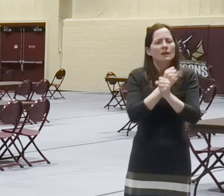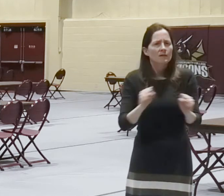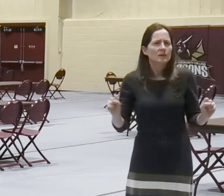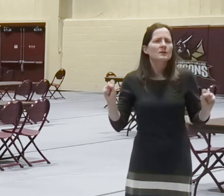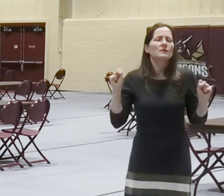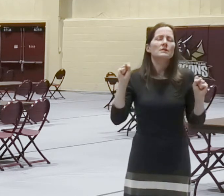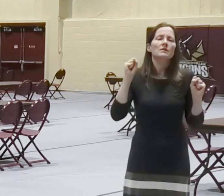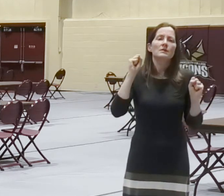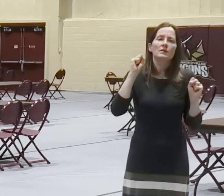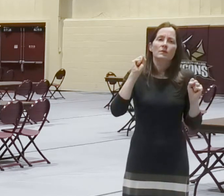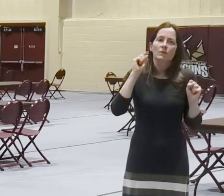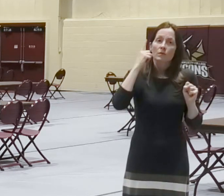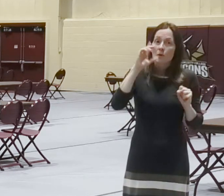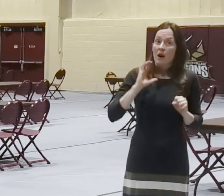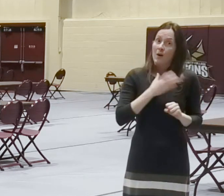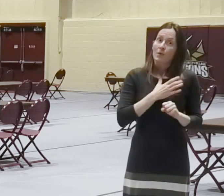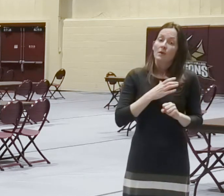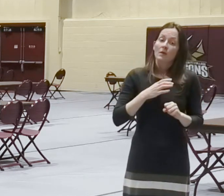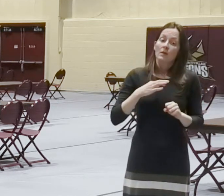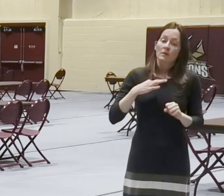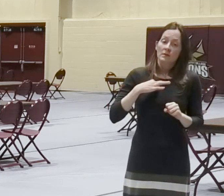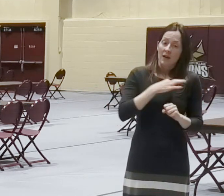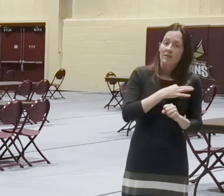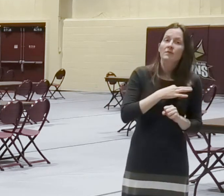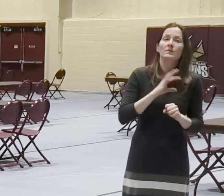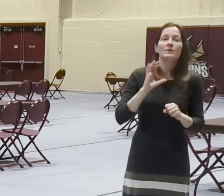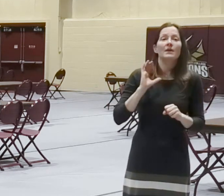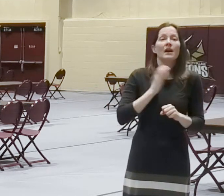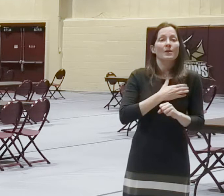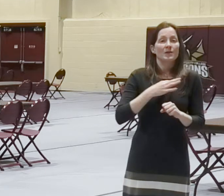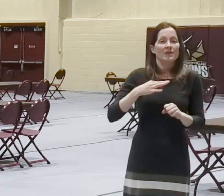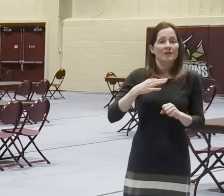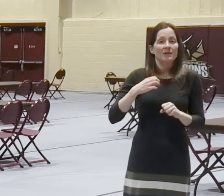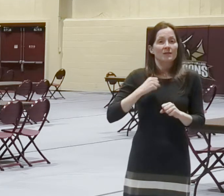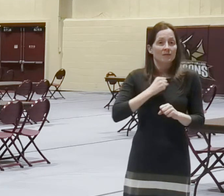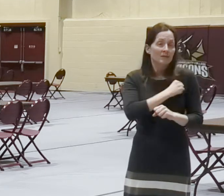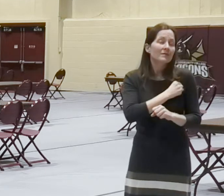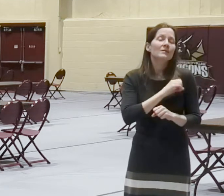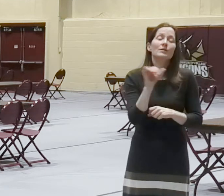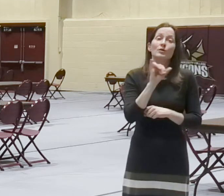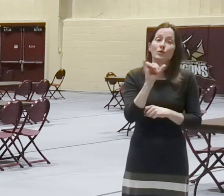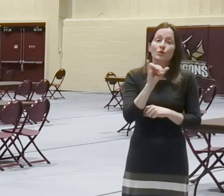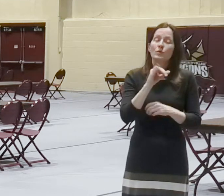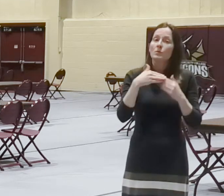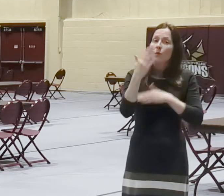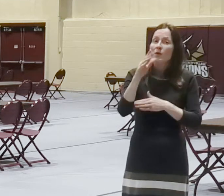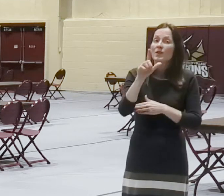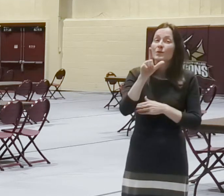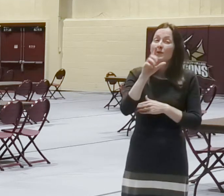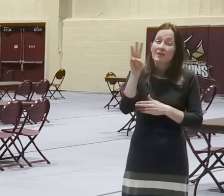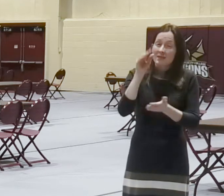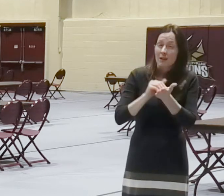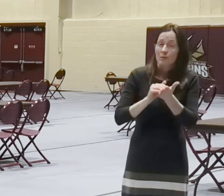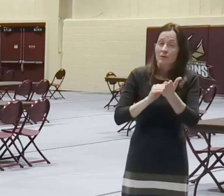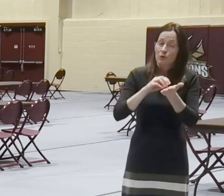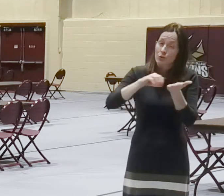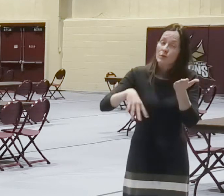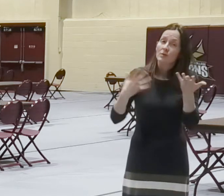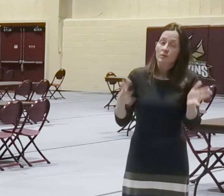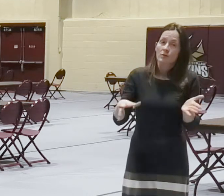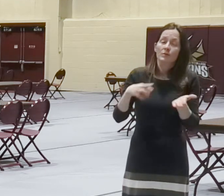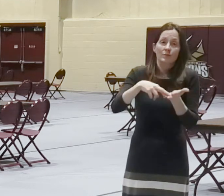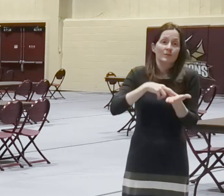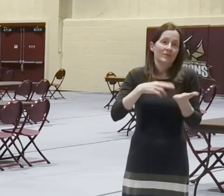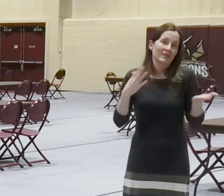than 26,000 students enrolled at Howard Community College. This important work will continue when our spring